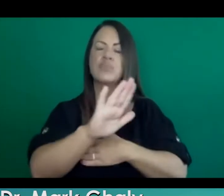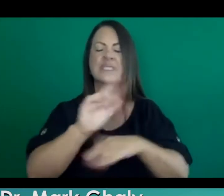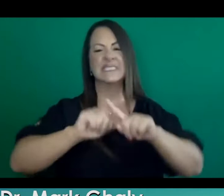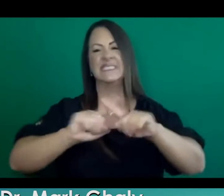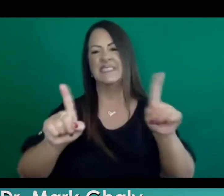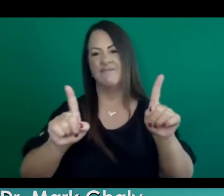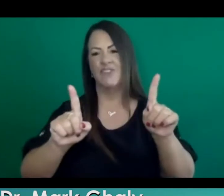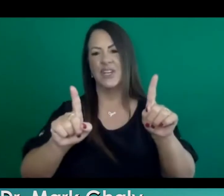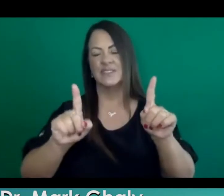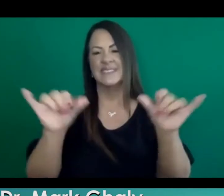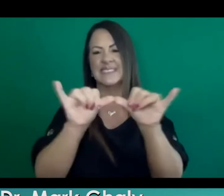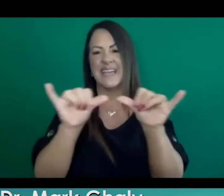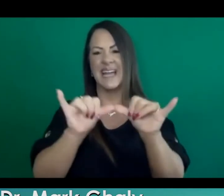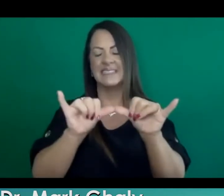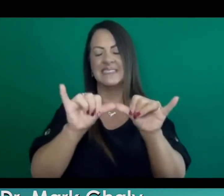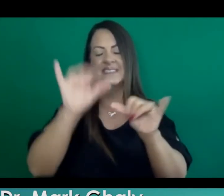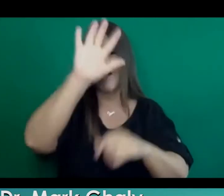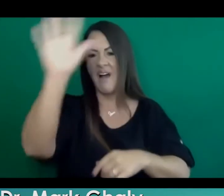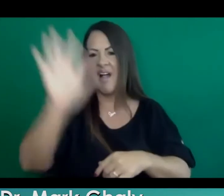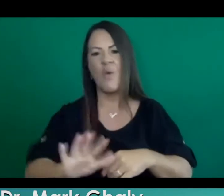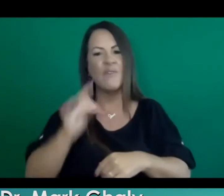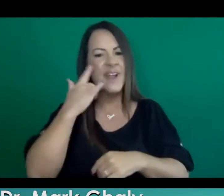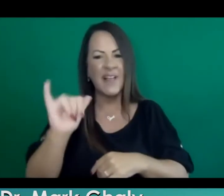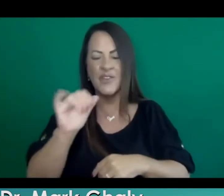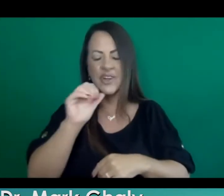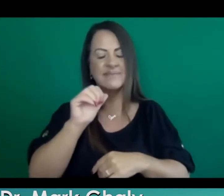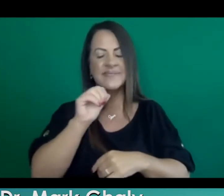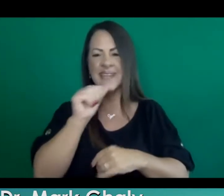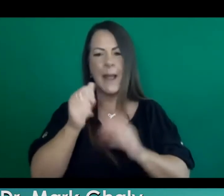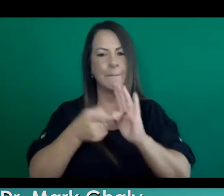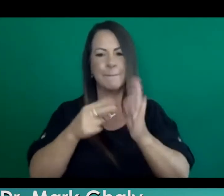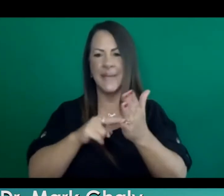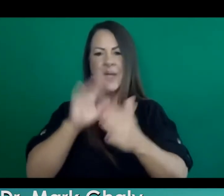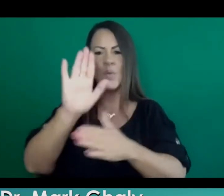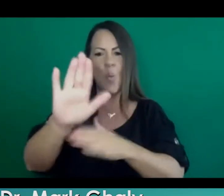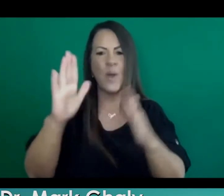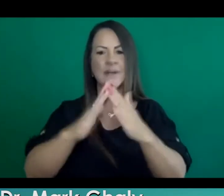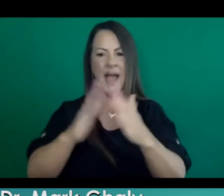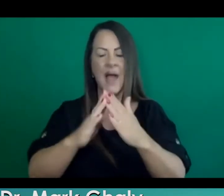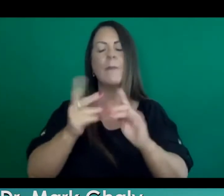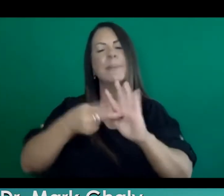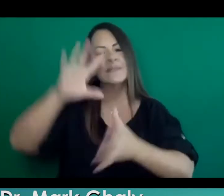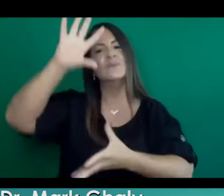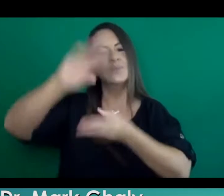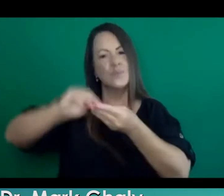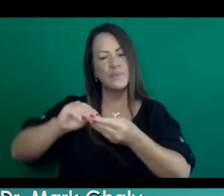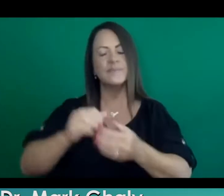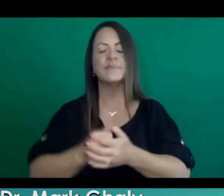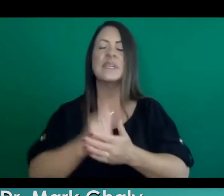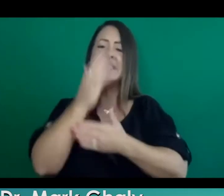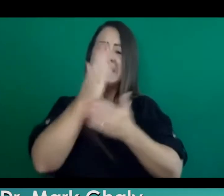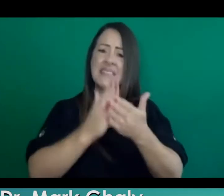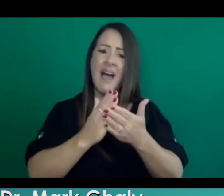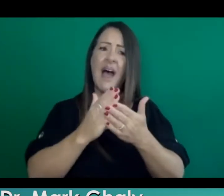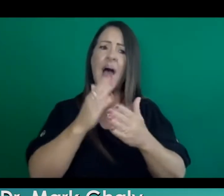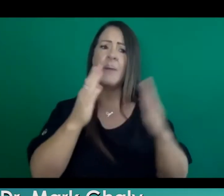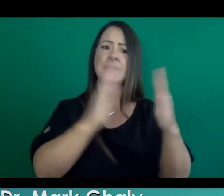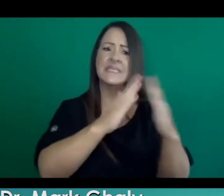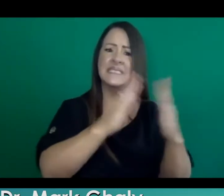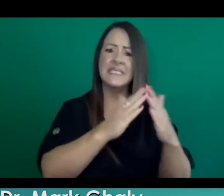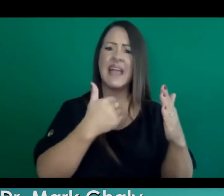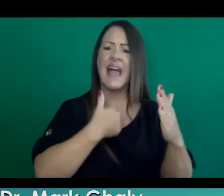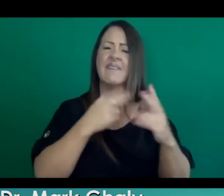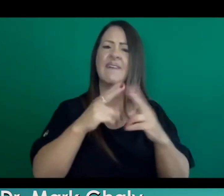people big, and different parts of the state have different struggles and challenges with COVID-19 compared to